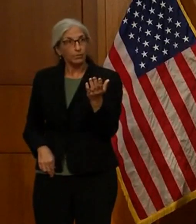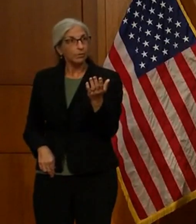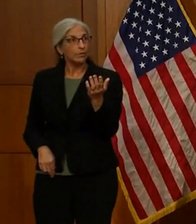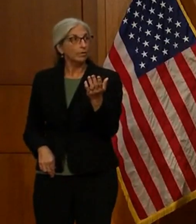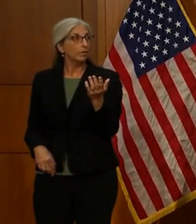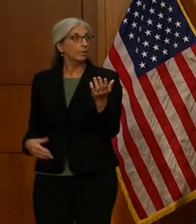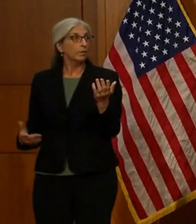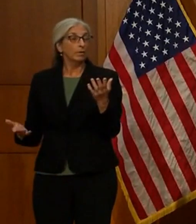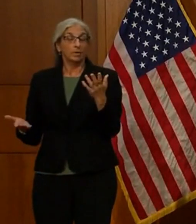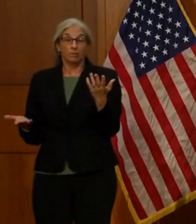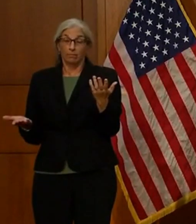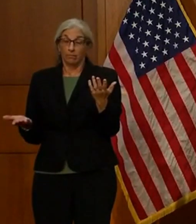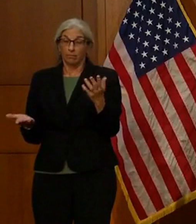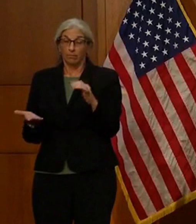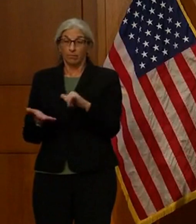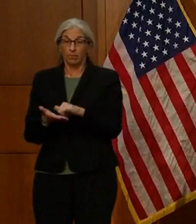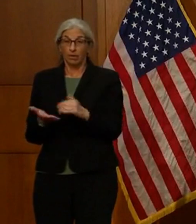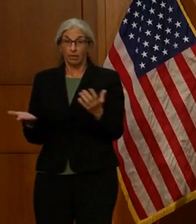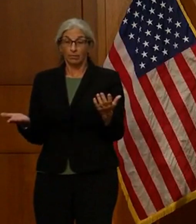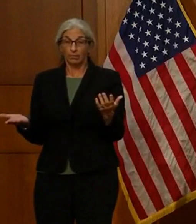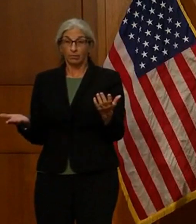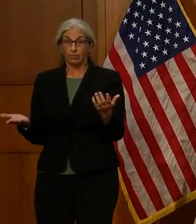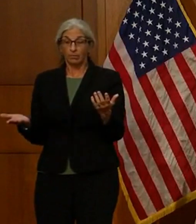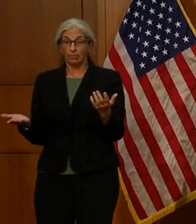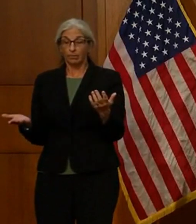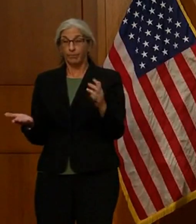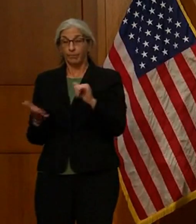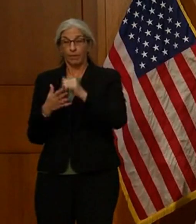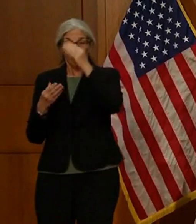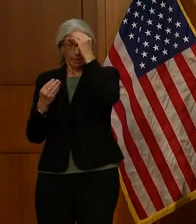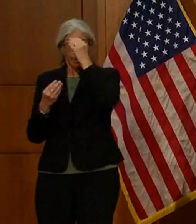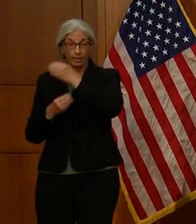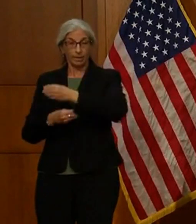and it presents some potential,